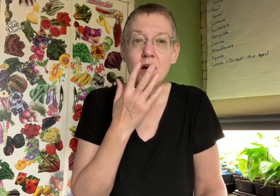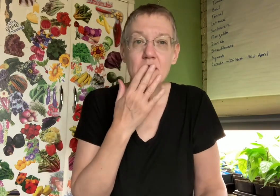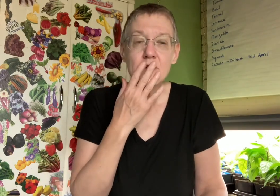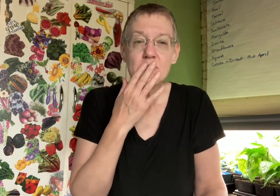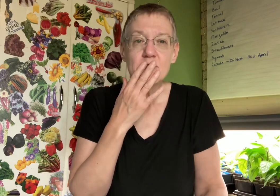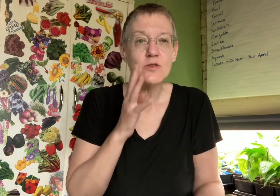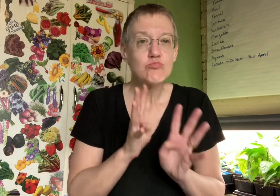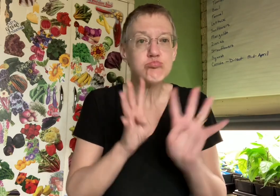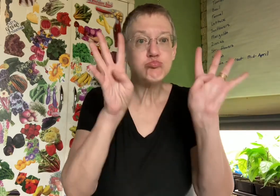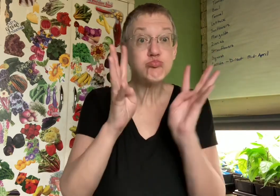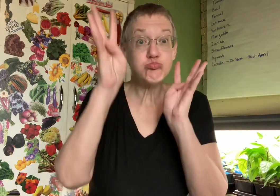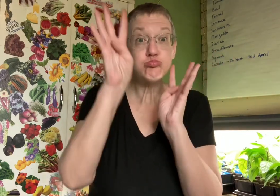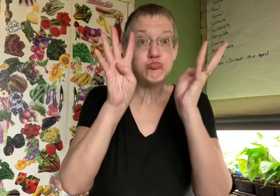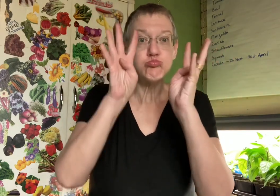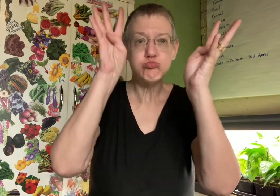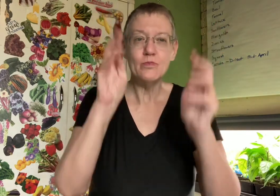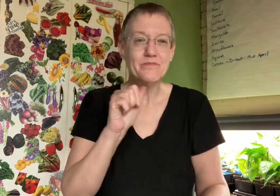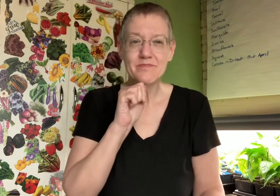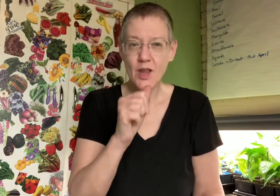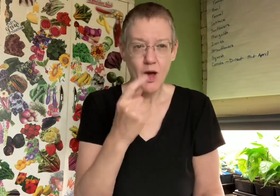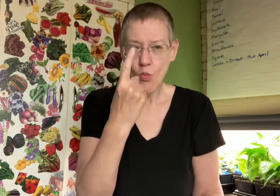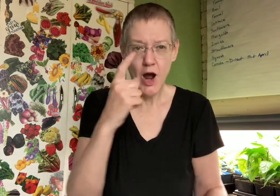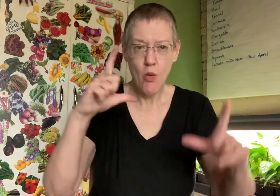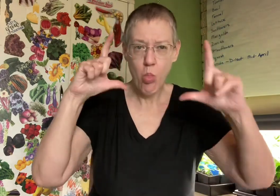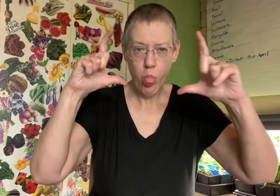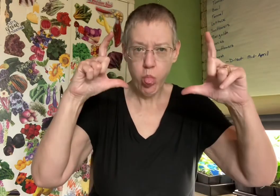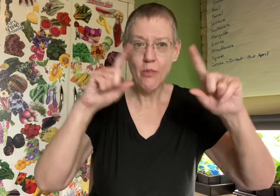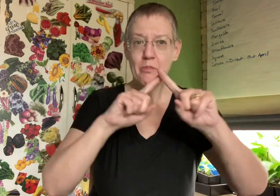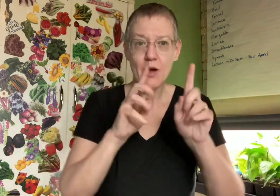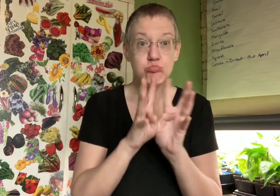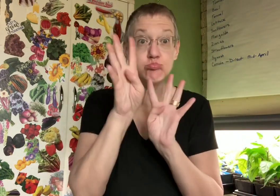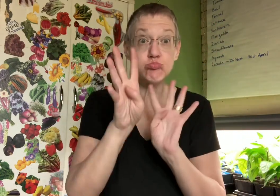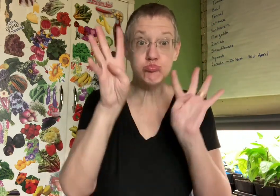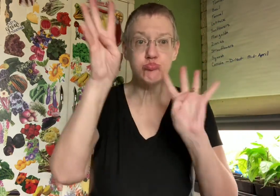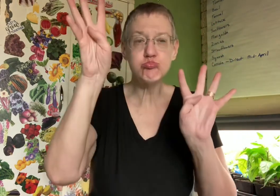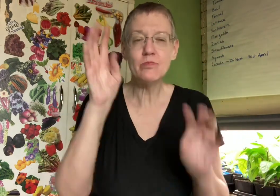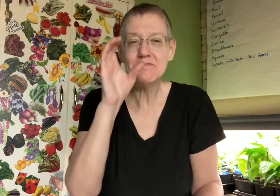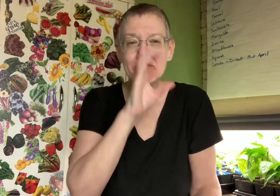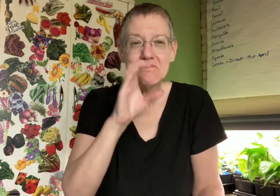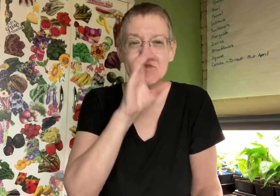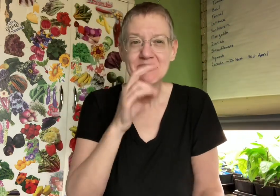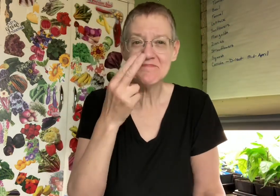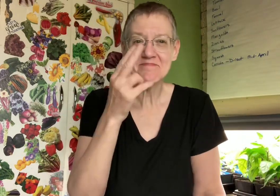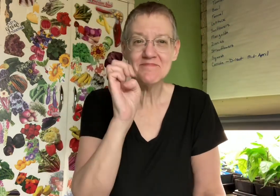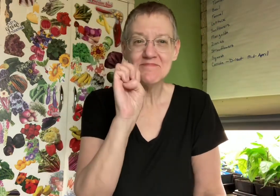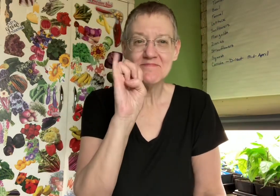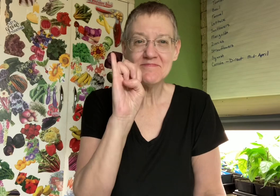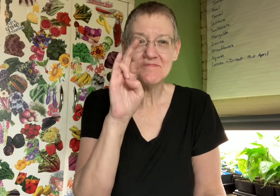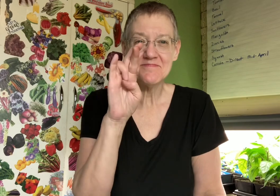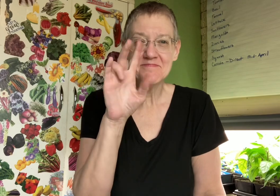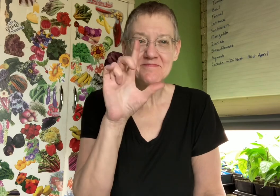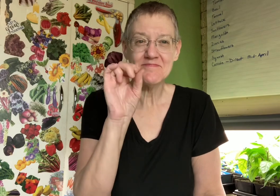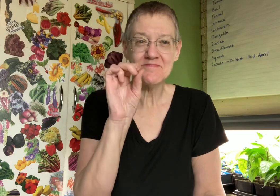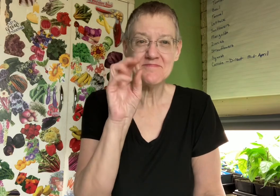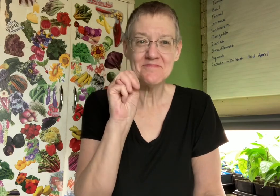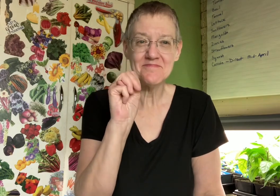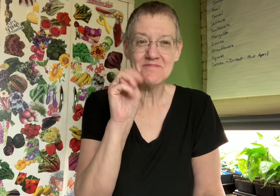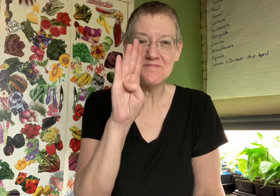year, a variety with lots of different colors and multi-branching instead of just a single head, at